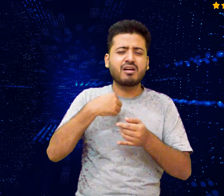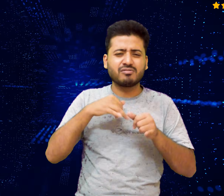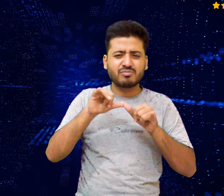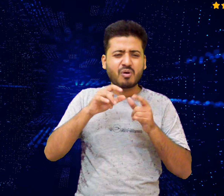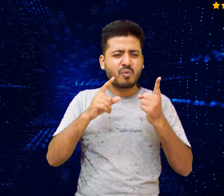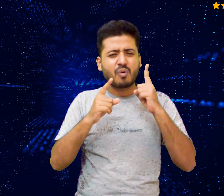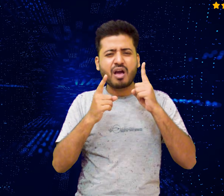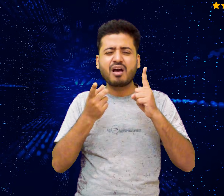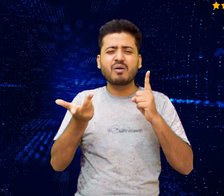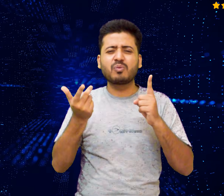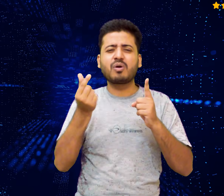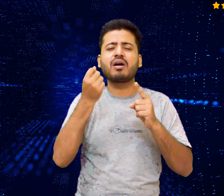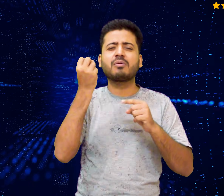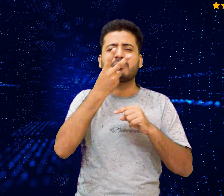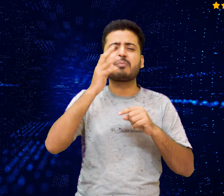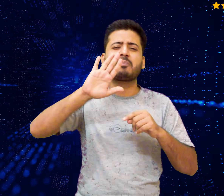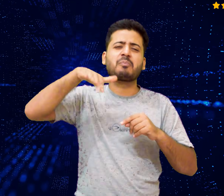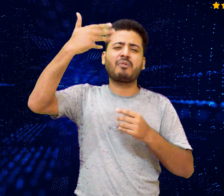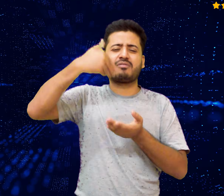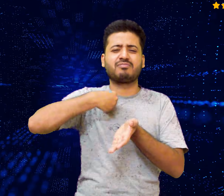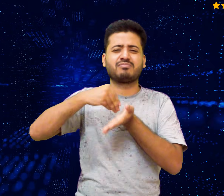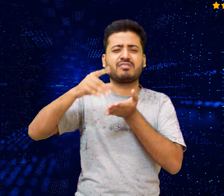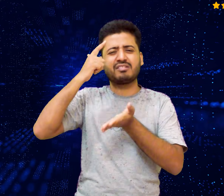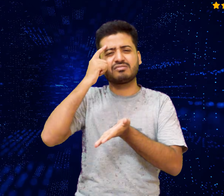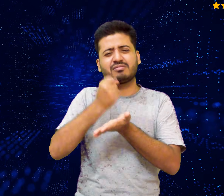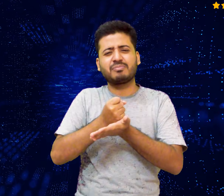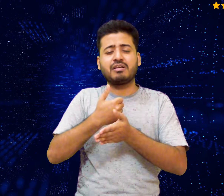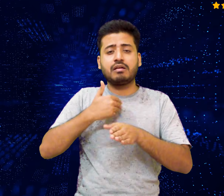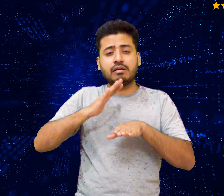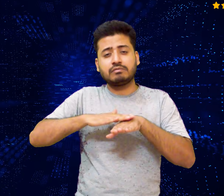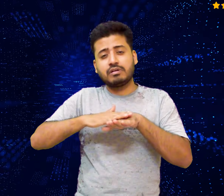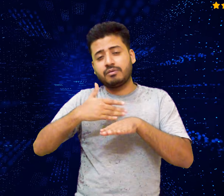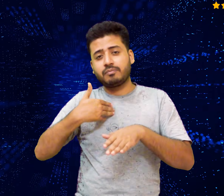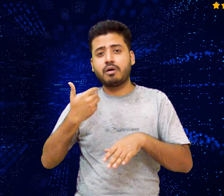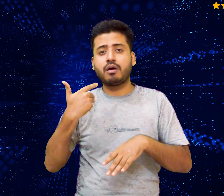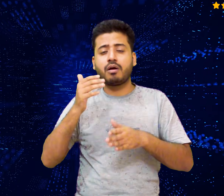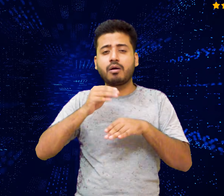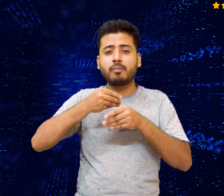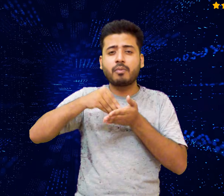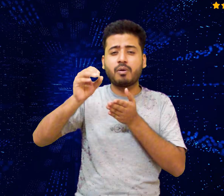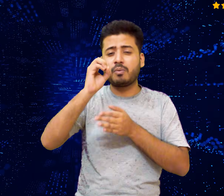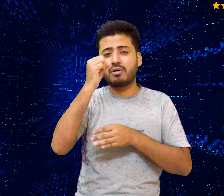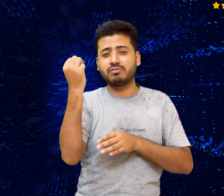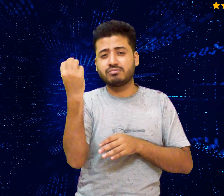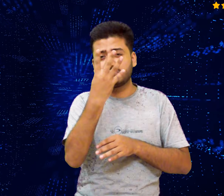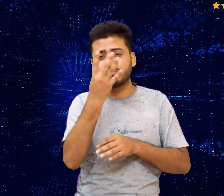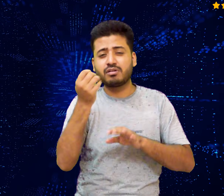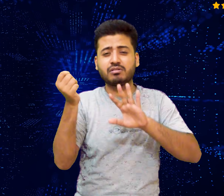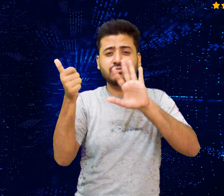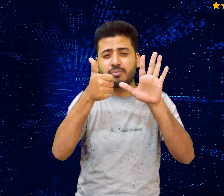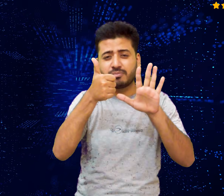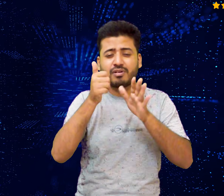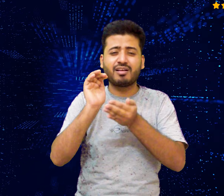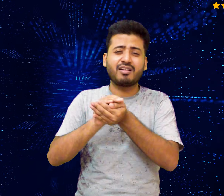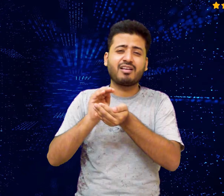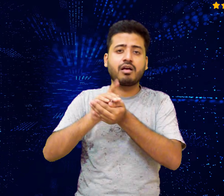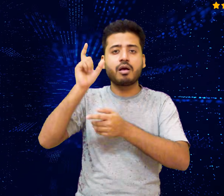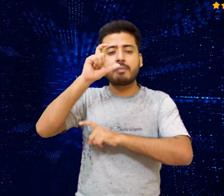guessable numbers like 1234 or 0000. Enable two-factor authentication,